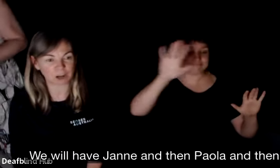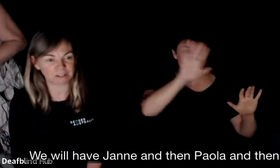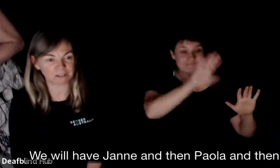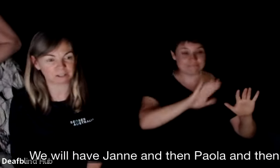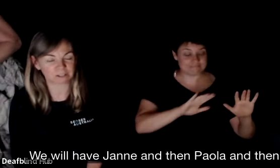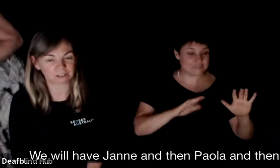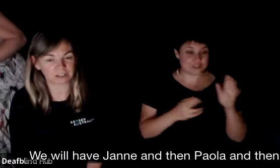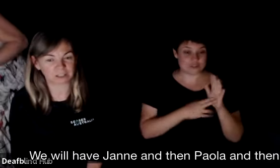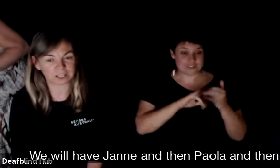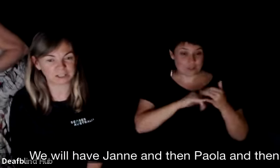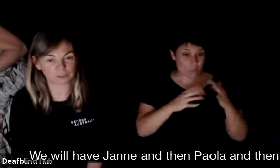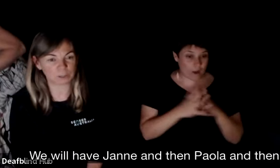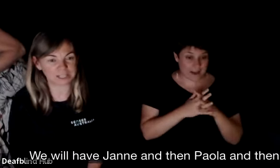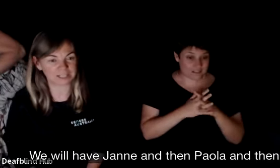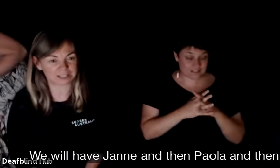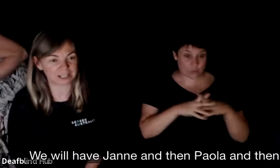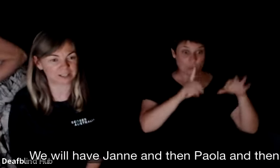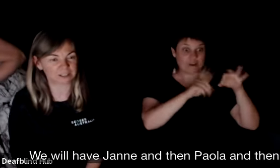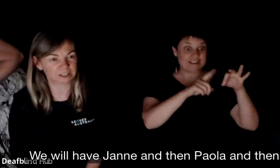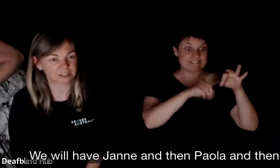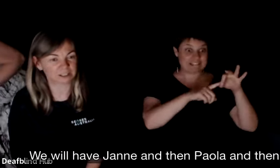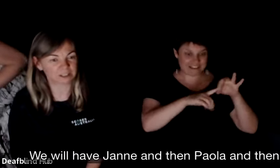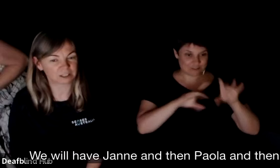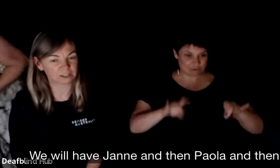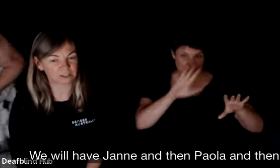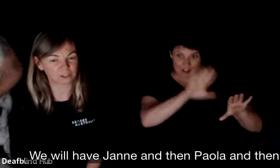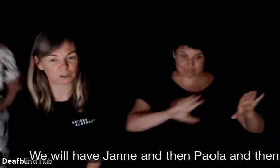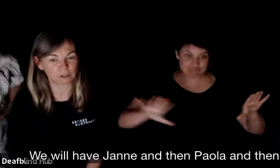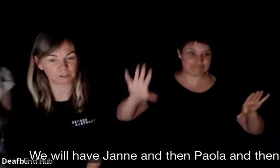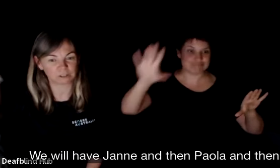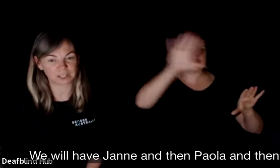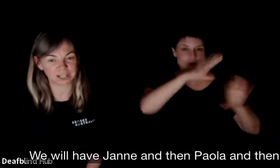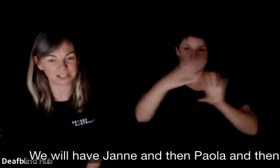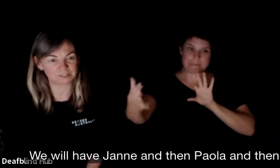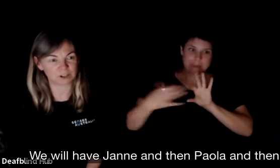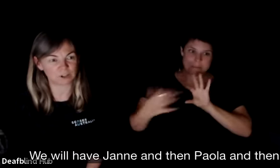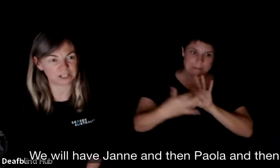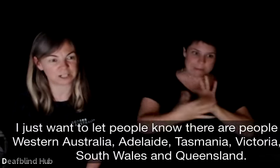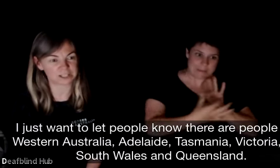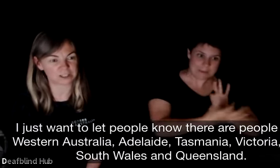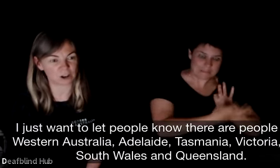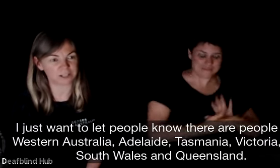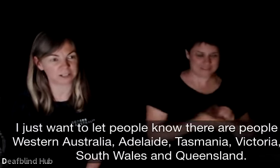South Wales and Queensland. So that is